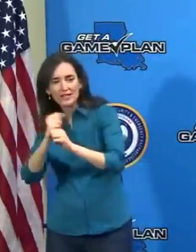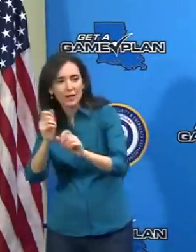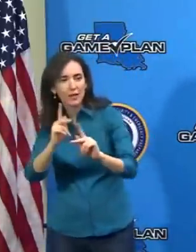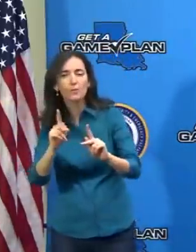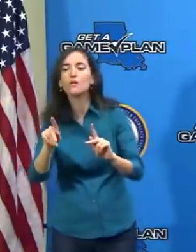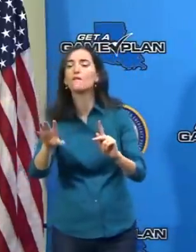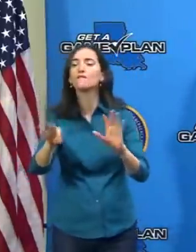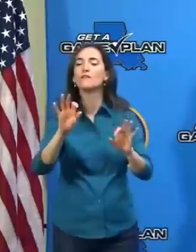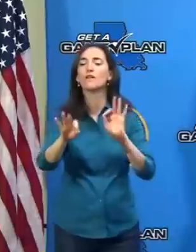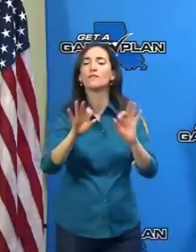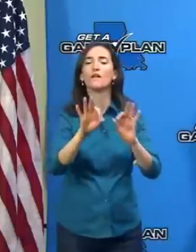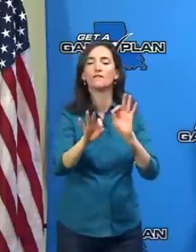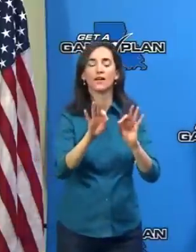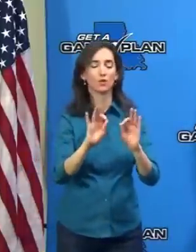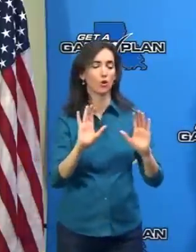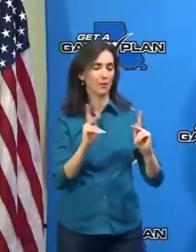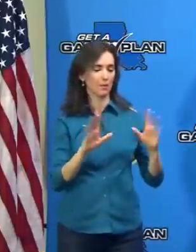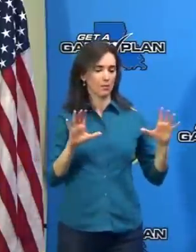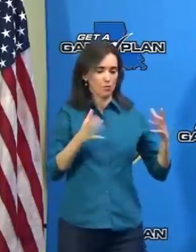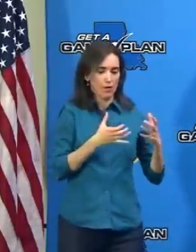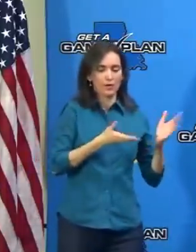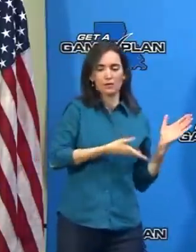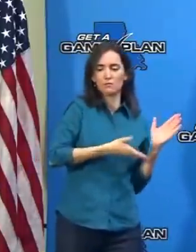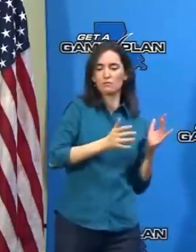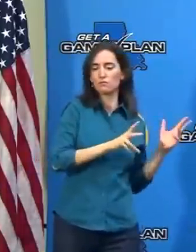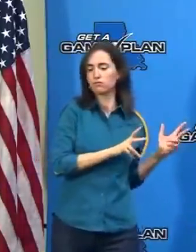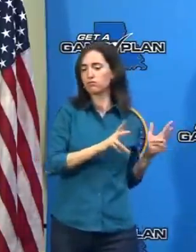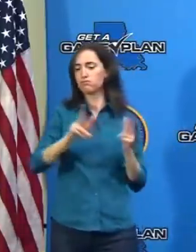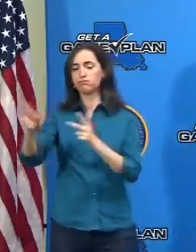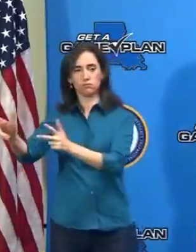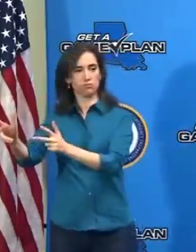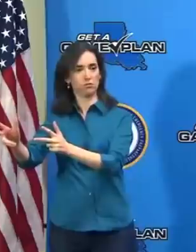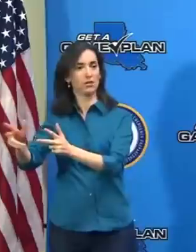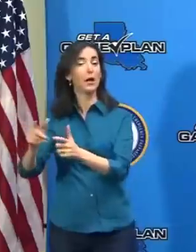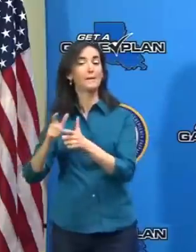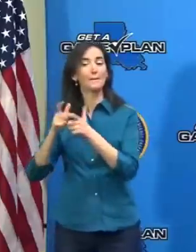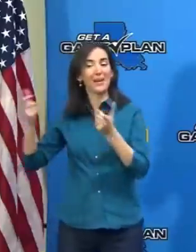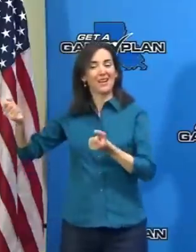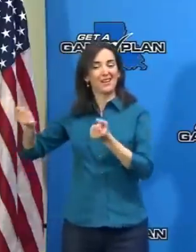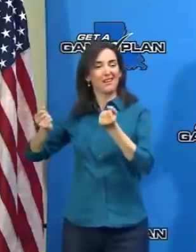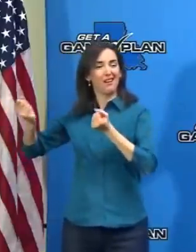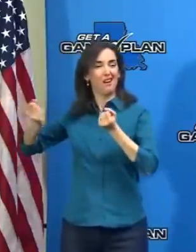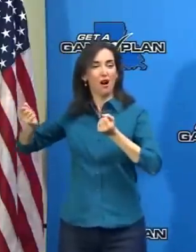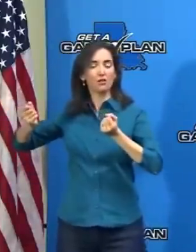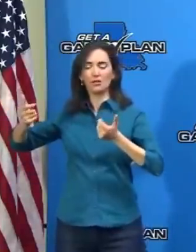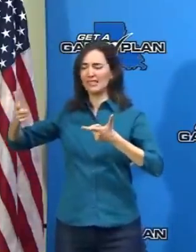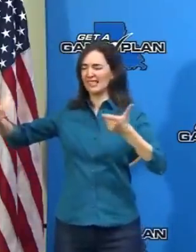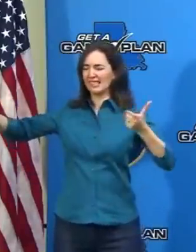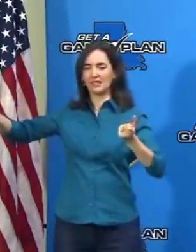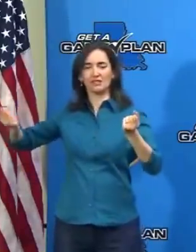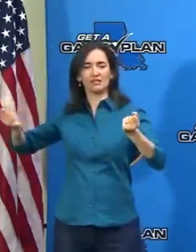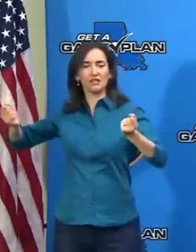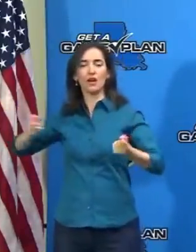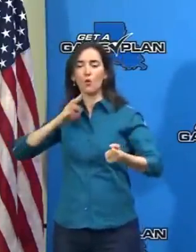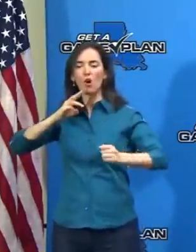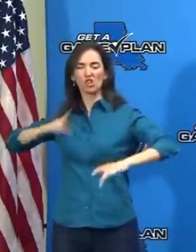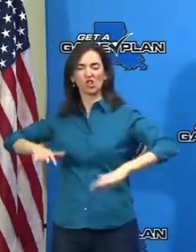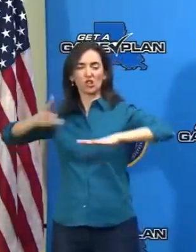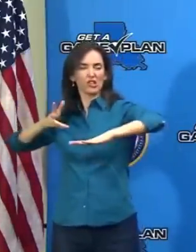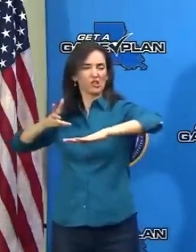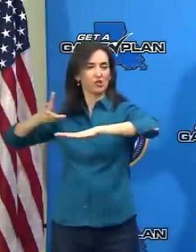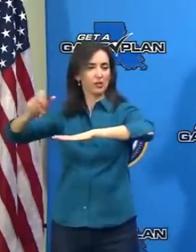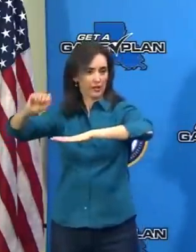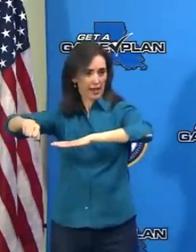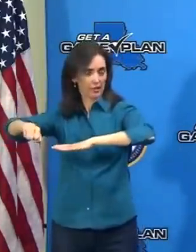people to what we call a lily pad. And you can do that from the high water vehicles or from the boats and so forth. From there, you move them